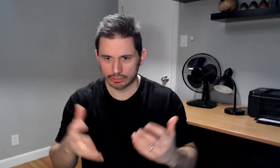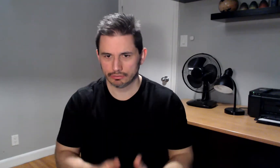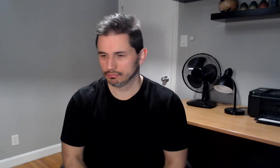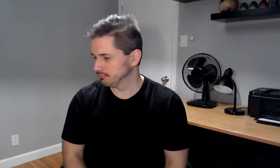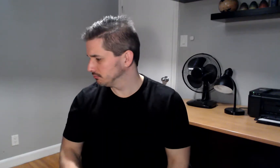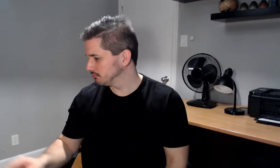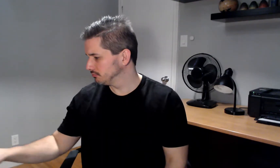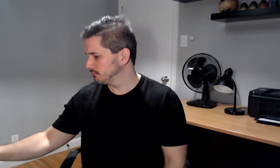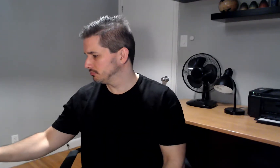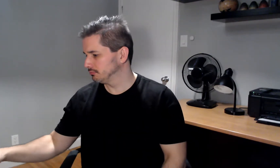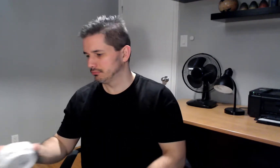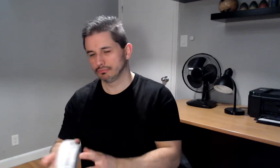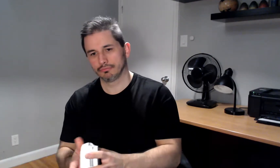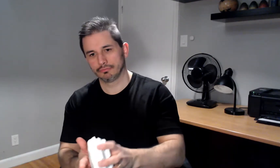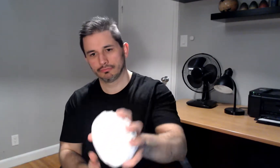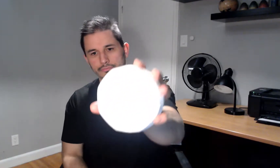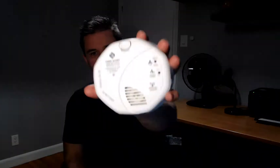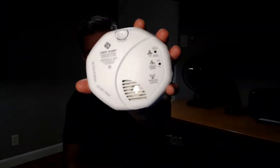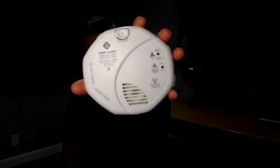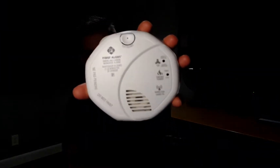I'll show you one specific one today.